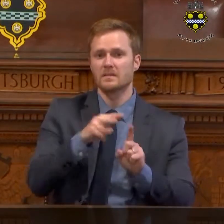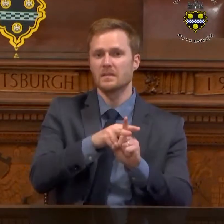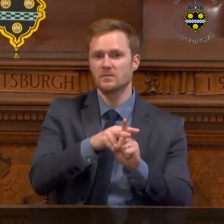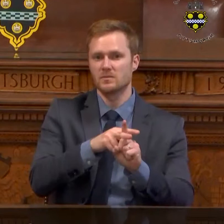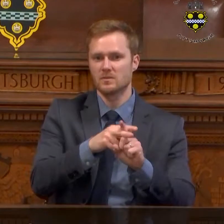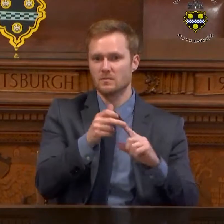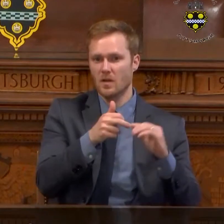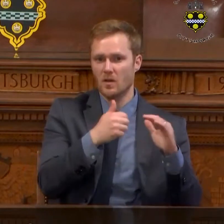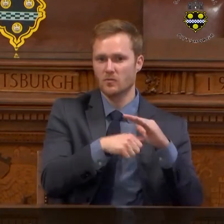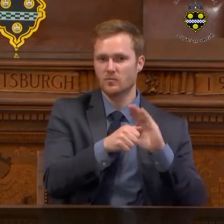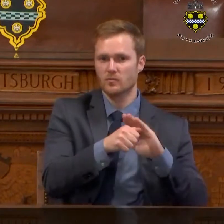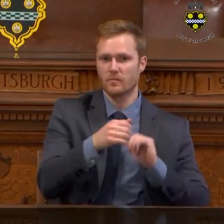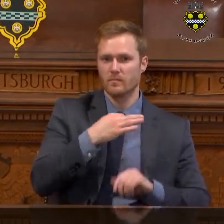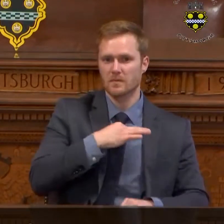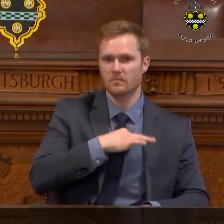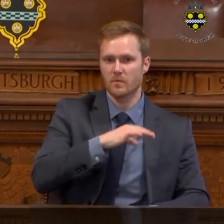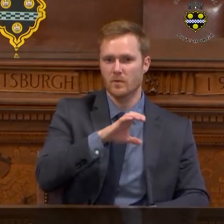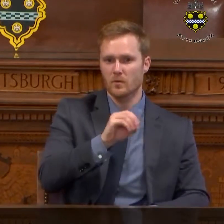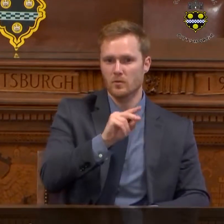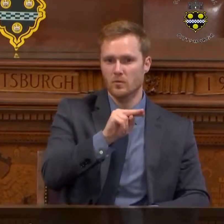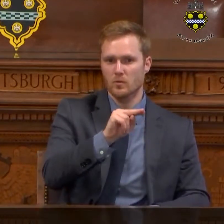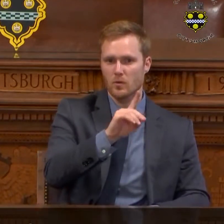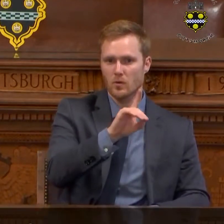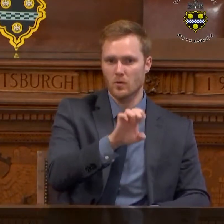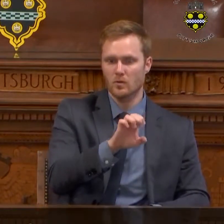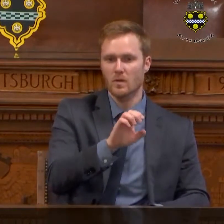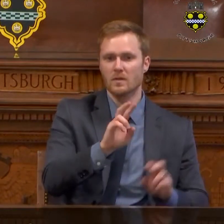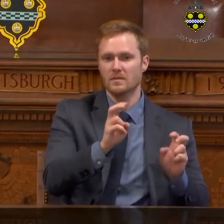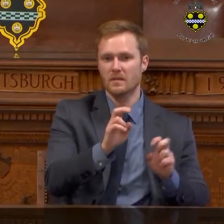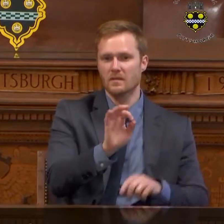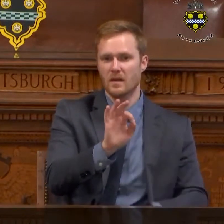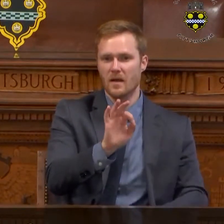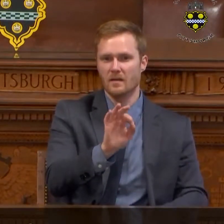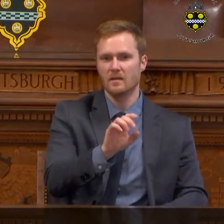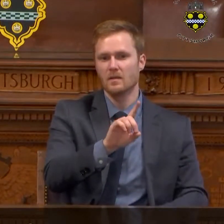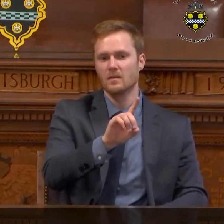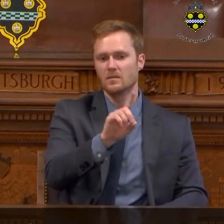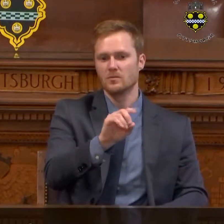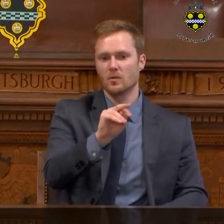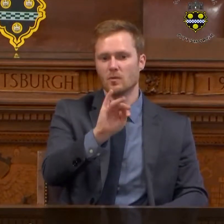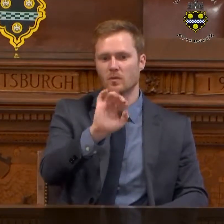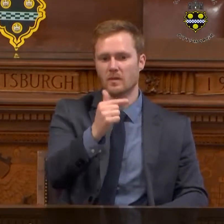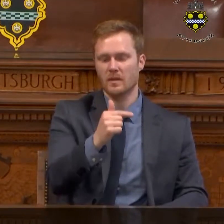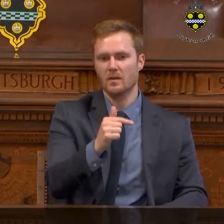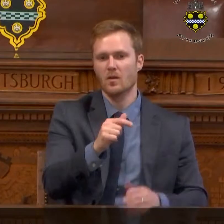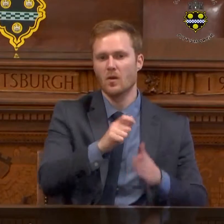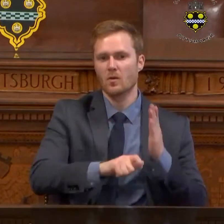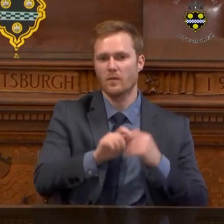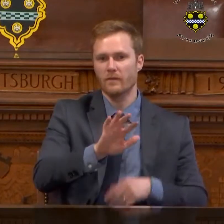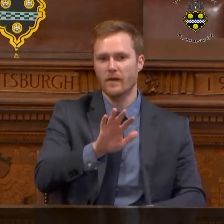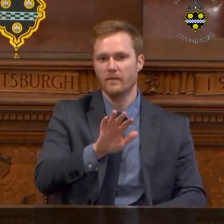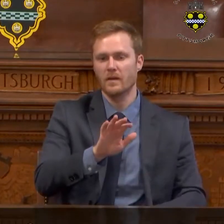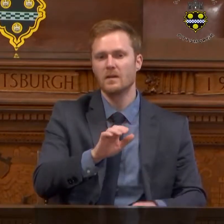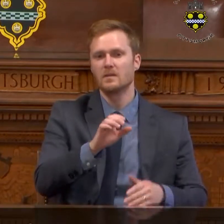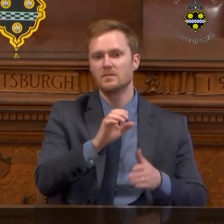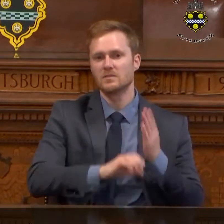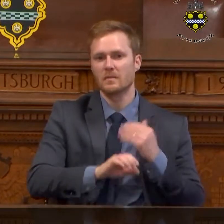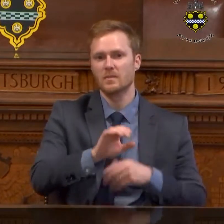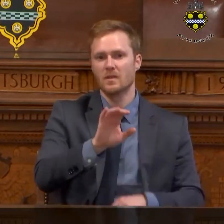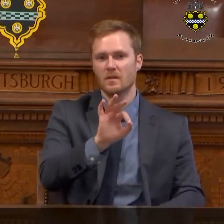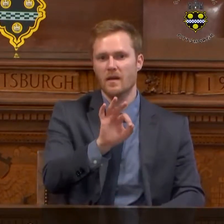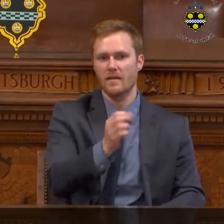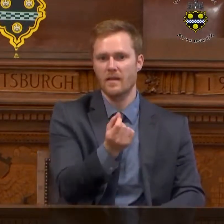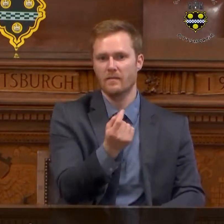under the Pittsburgh Code, Title 9, Zoning, Article 5, Chapter